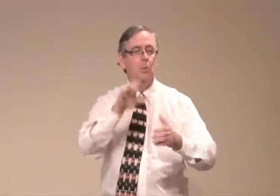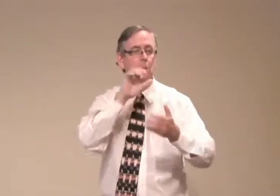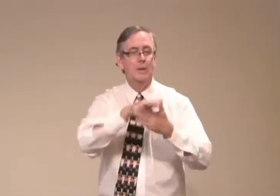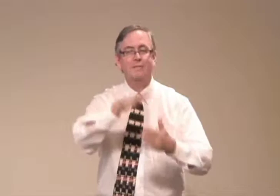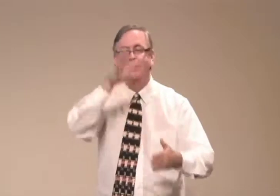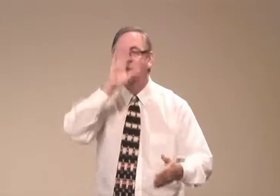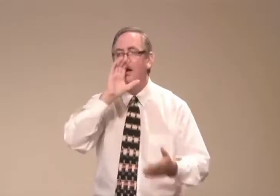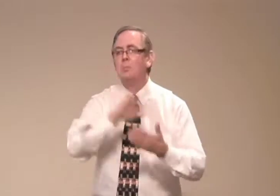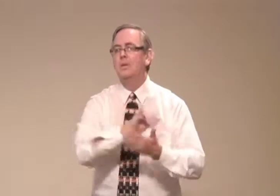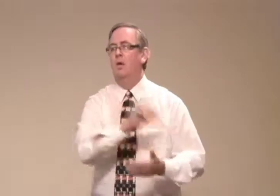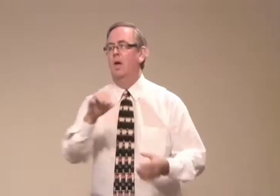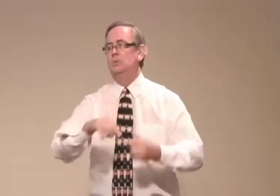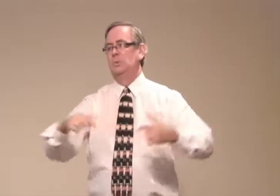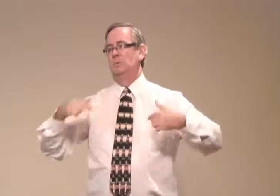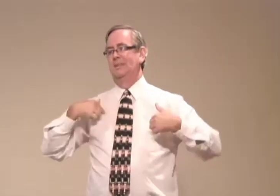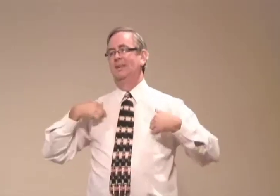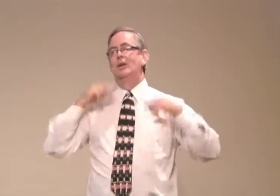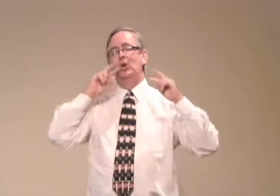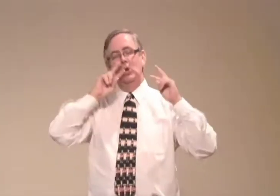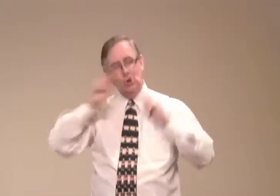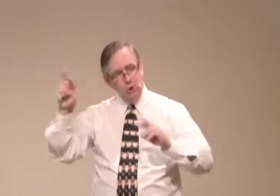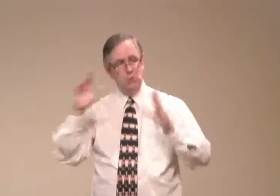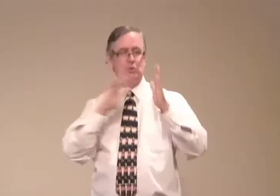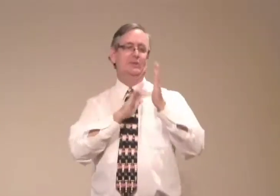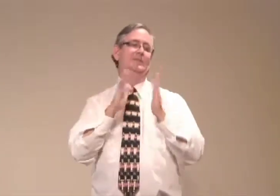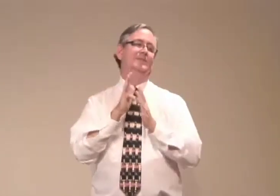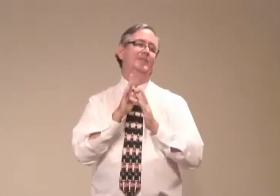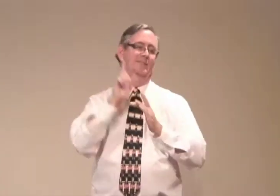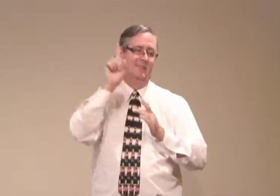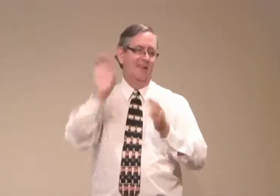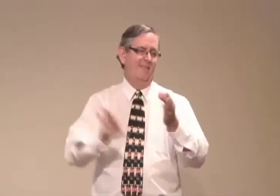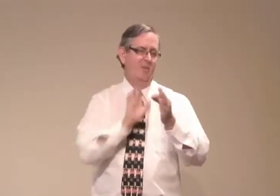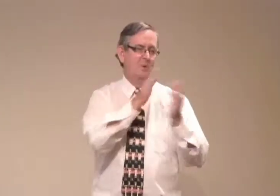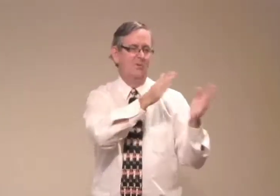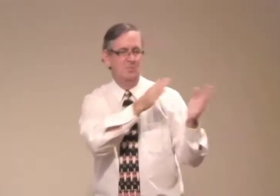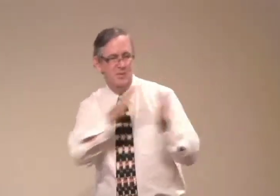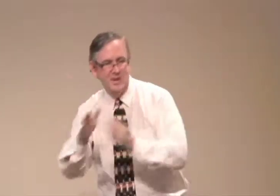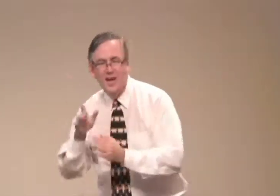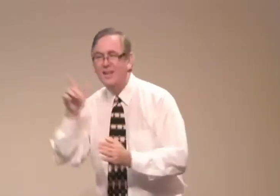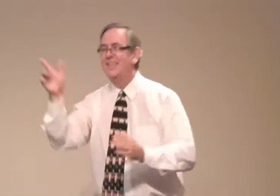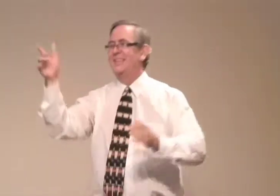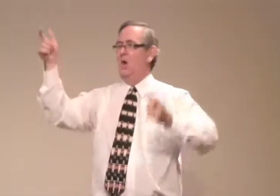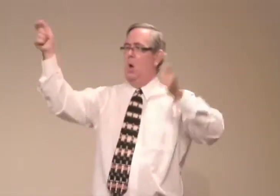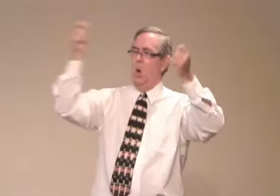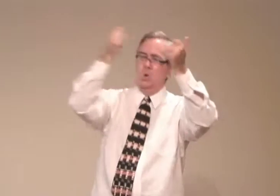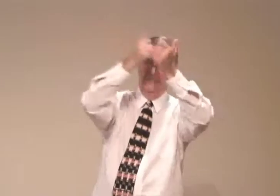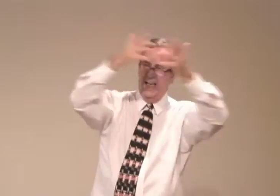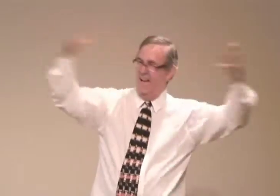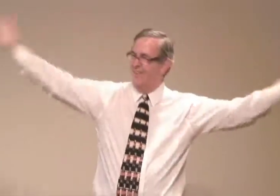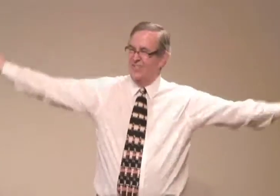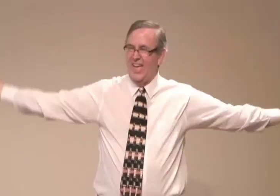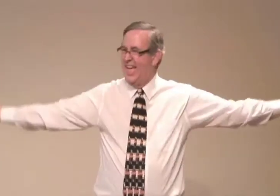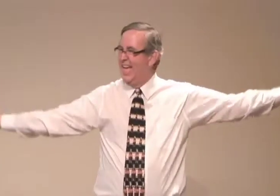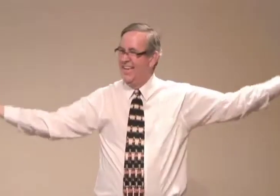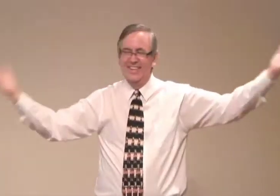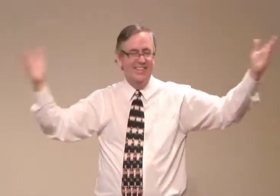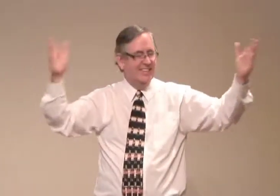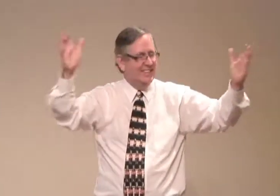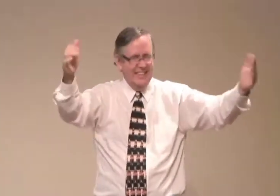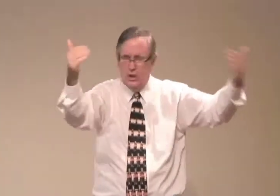Jesus says, let not your heart be troubled. You believe in God, believe also in me. Just look to Jesus. He has a plan. He's in